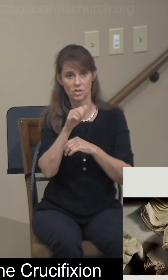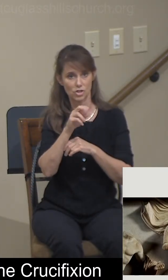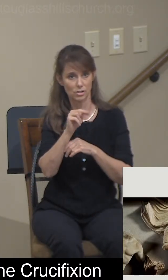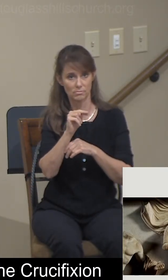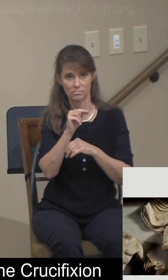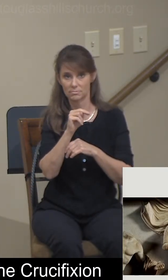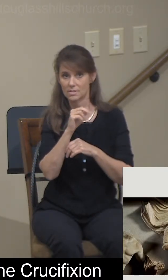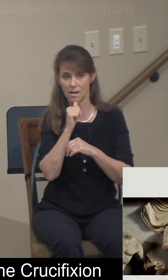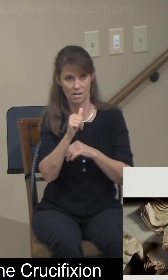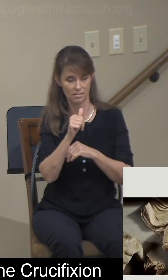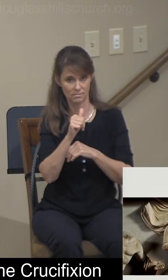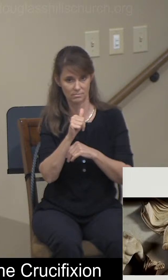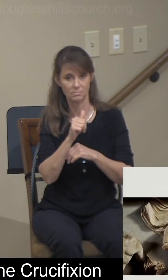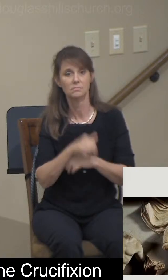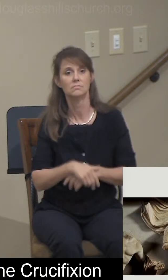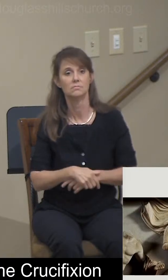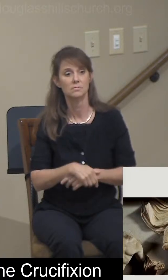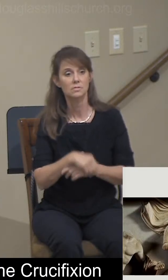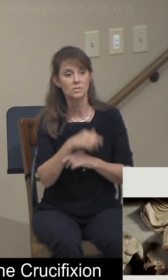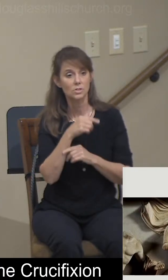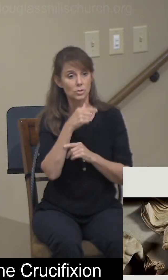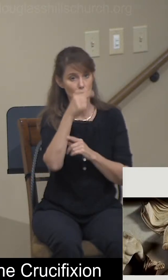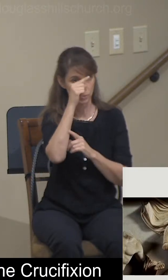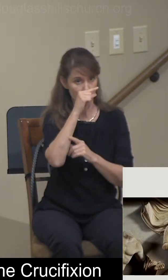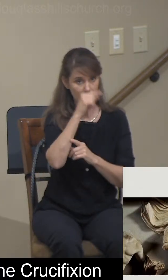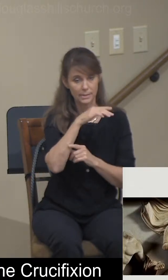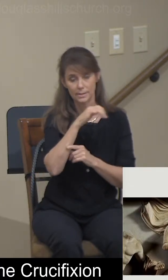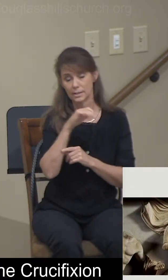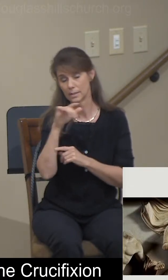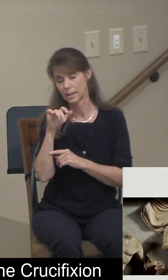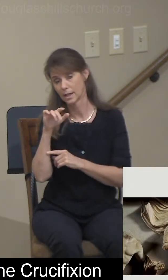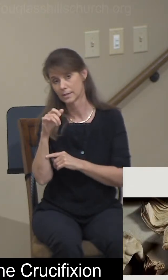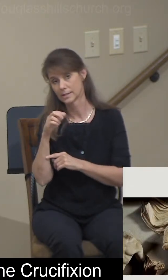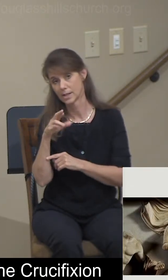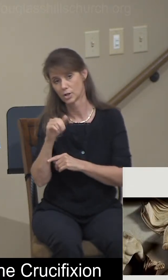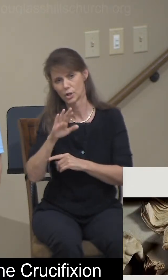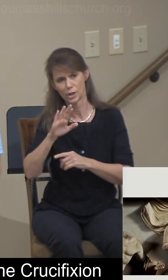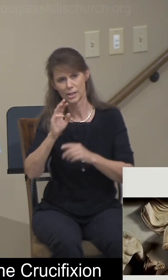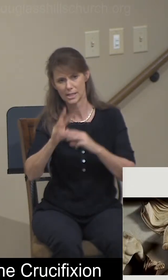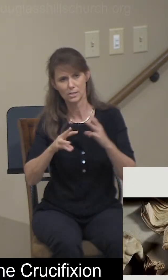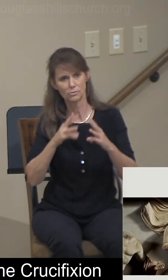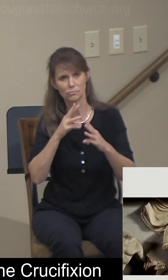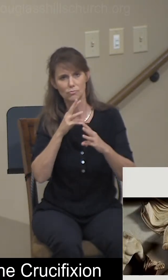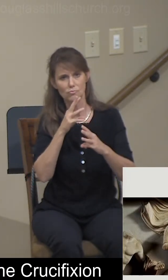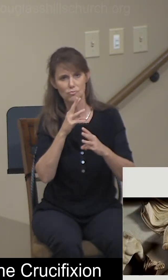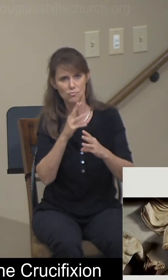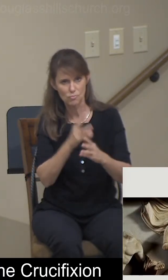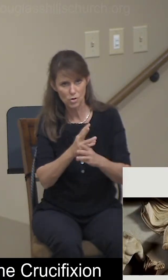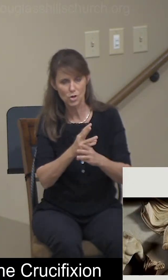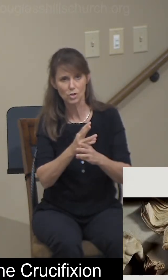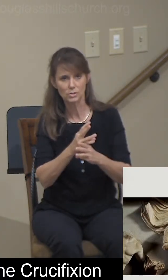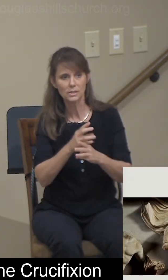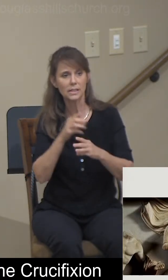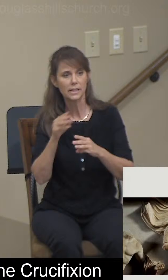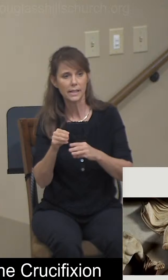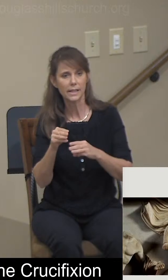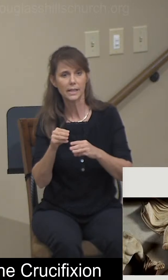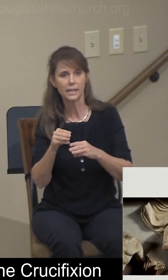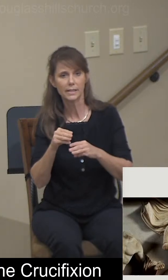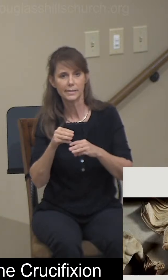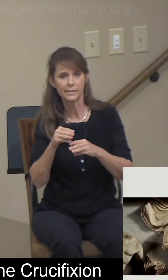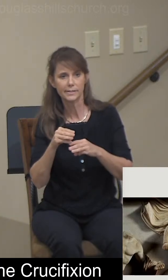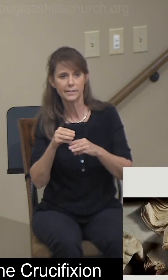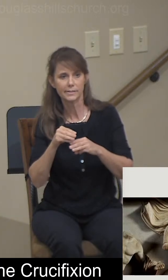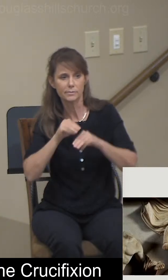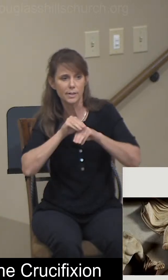in the 3rd century BC, the Greeks and Alexander and the civilization that he represents and is bringing with him as he moves across the